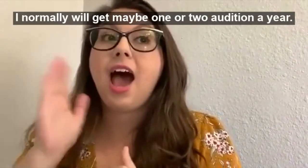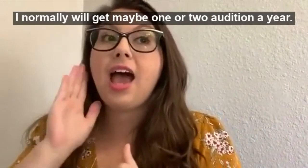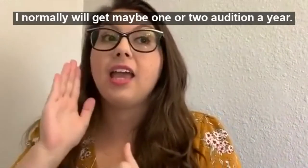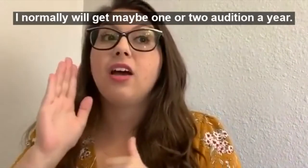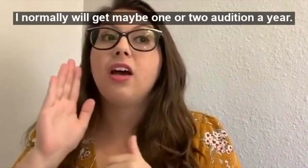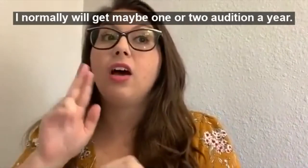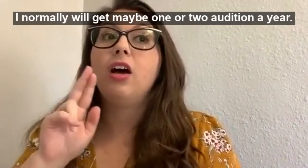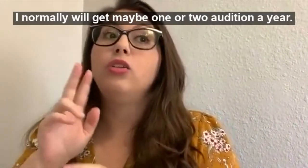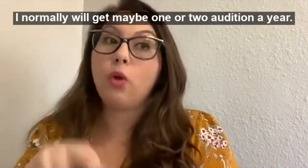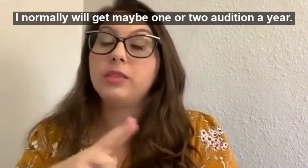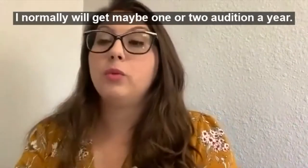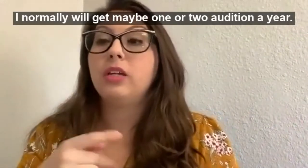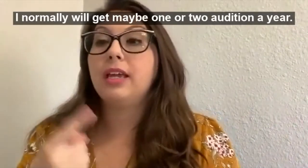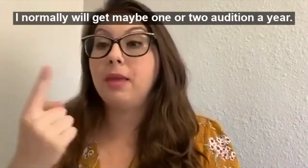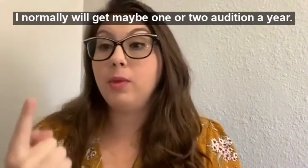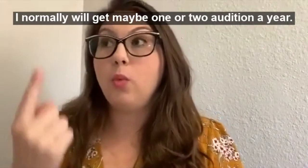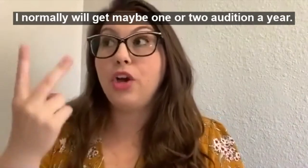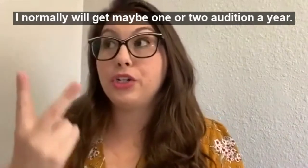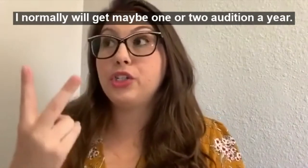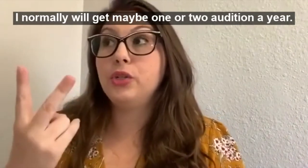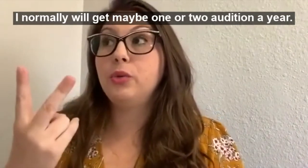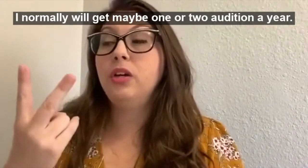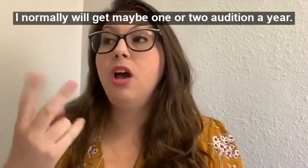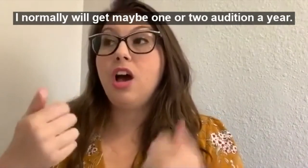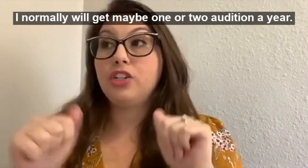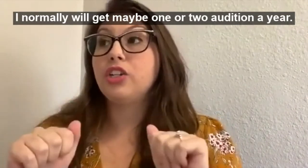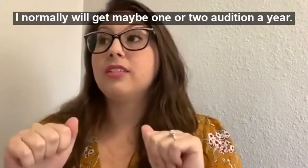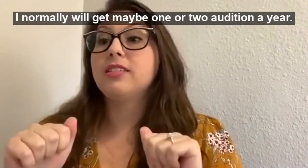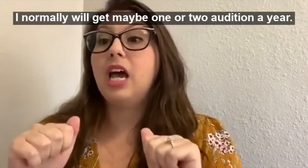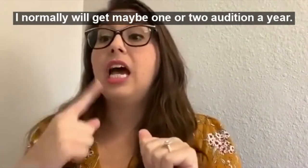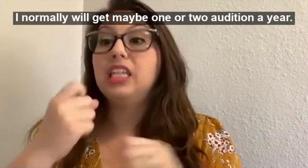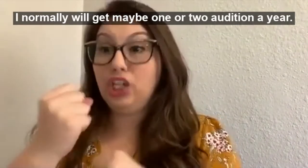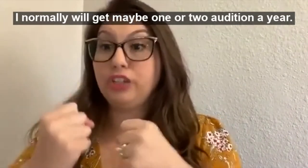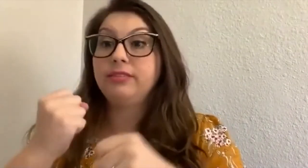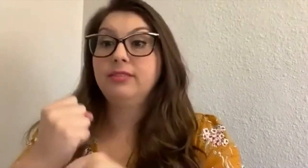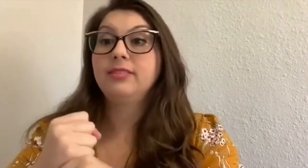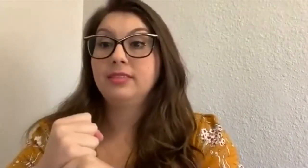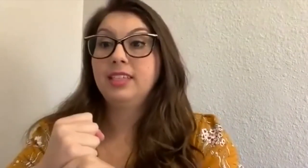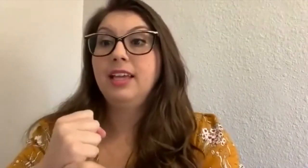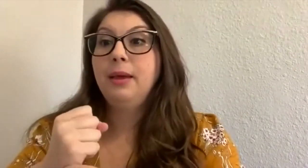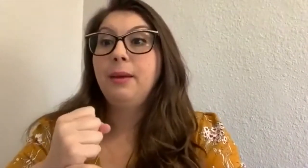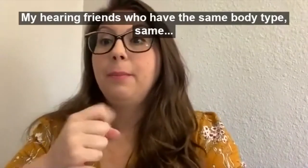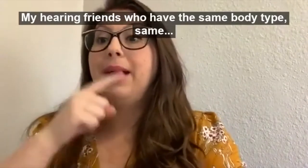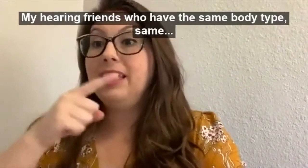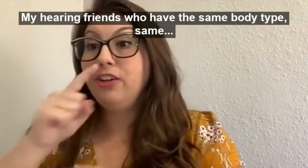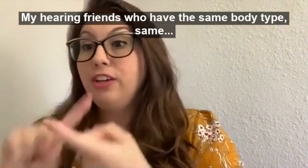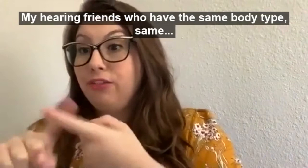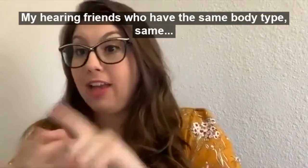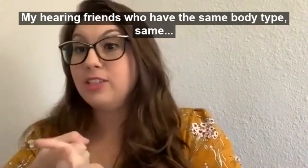I normally will get maybe one or two auditions a year. My hearing friends